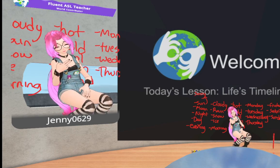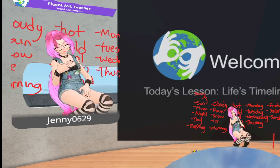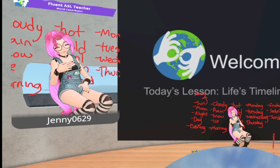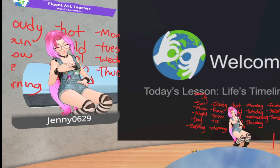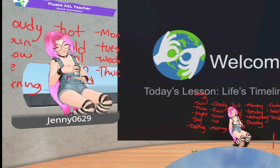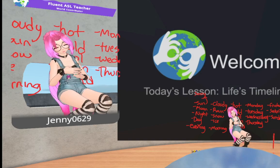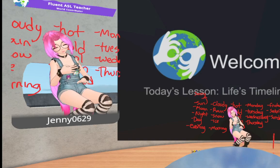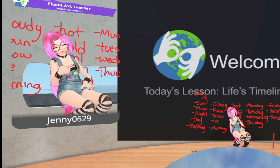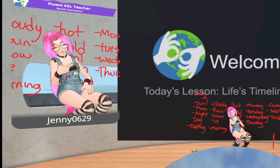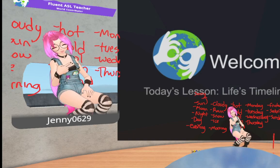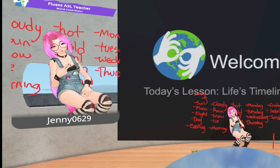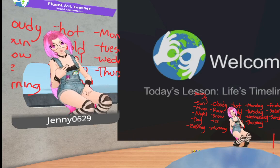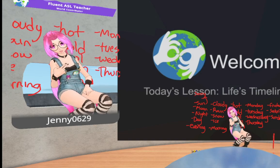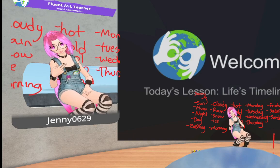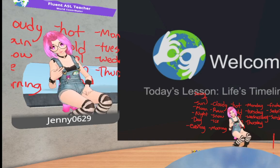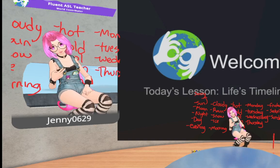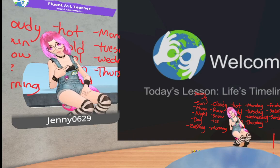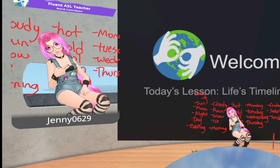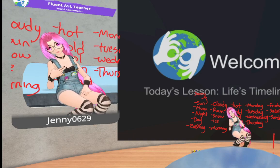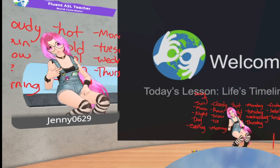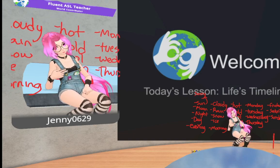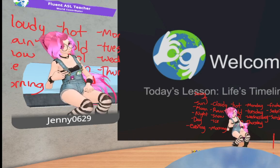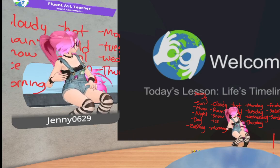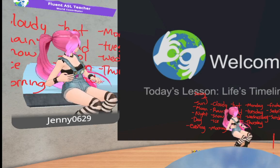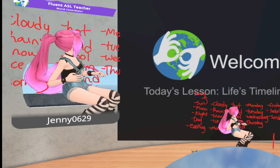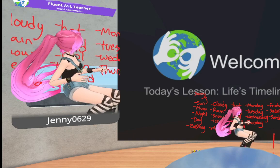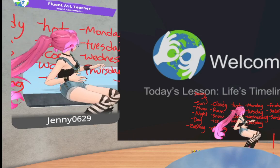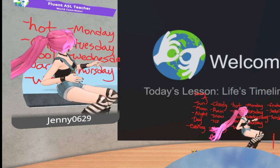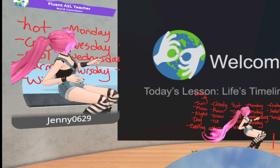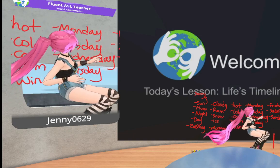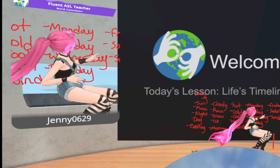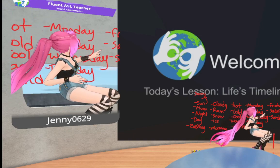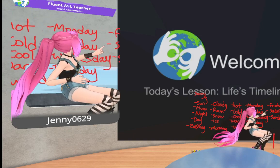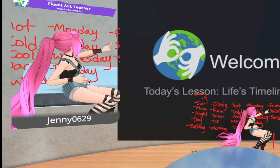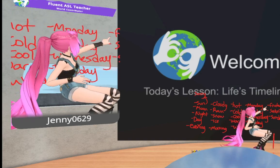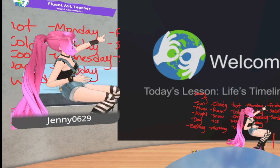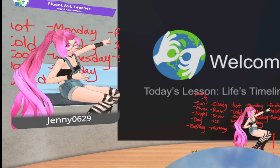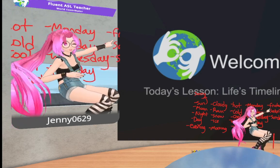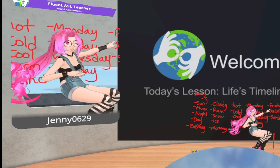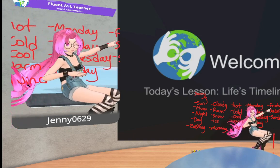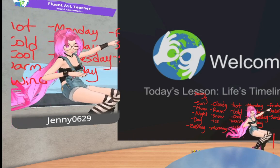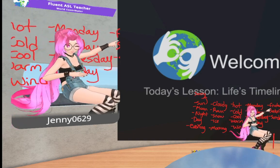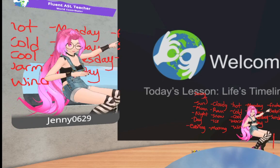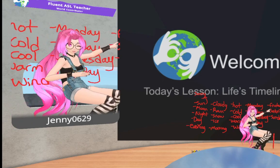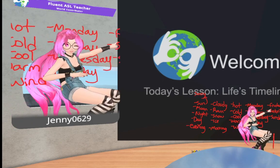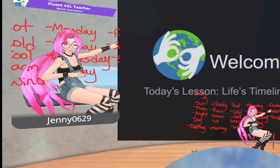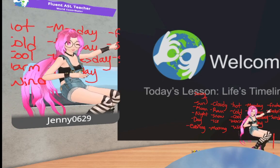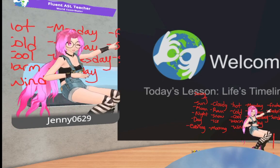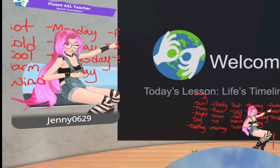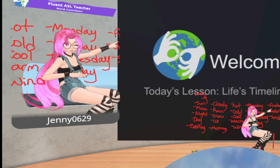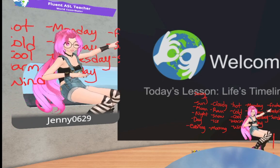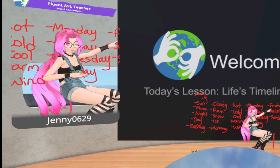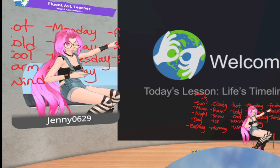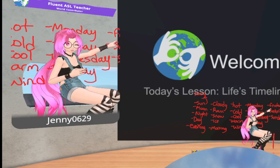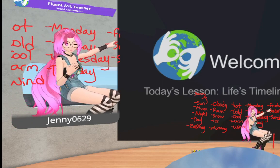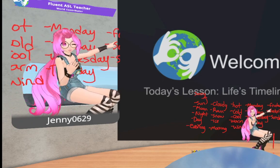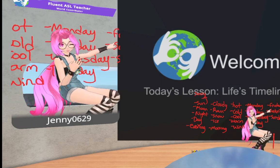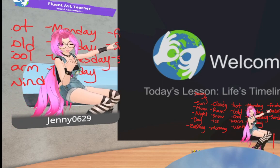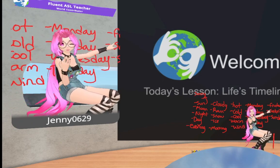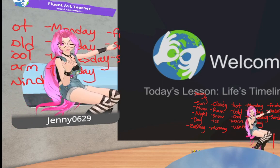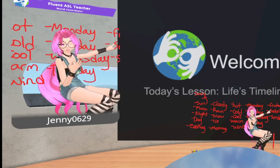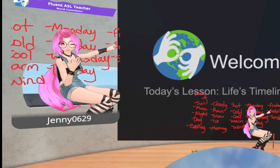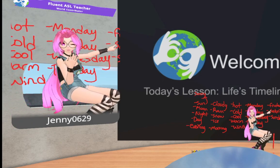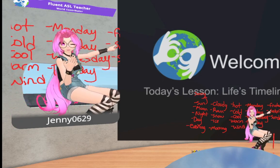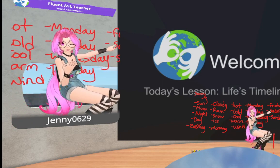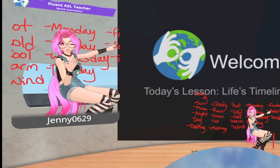that. TH. Or just H. And then Friday. Everyone loves Friday. What is